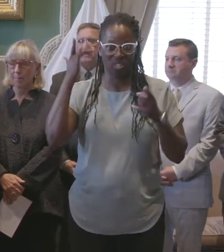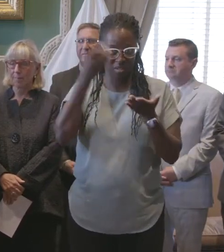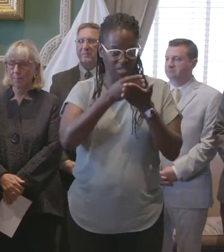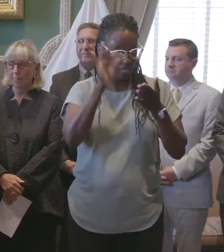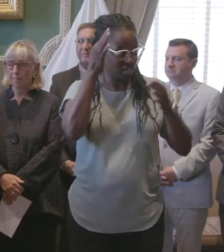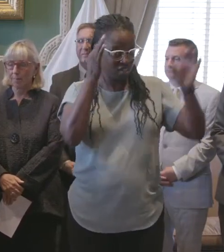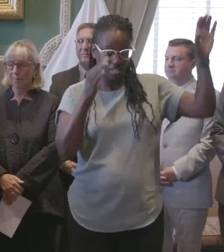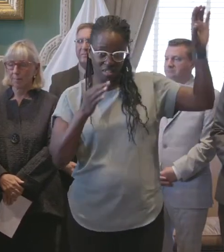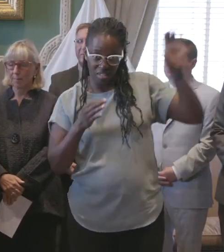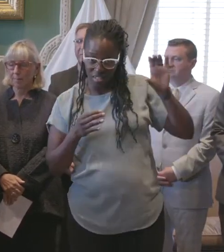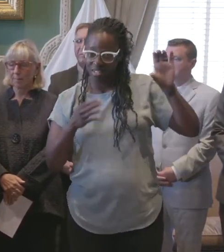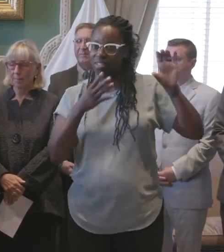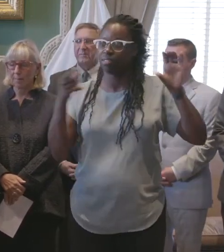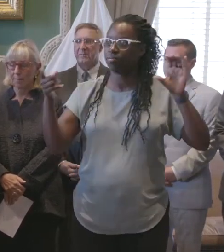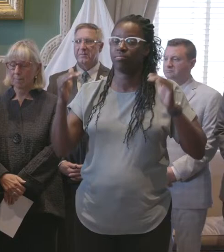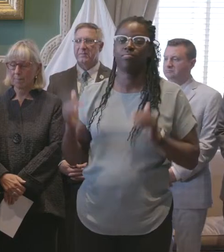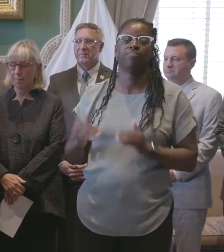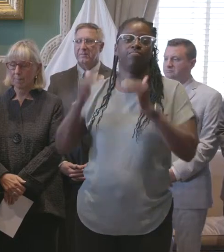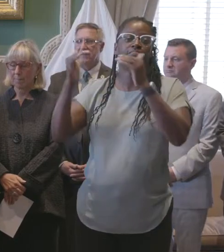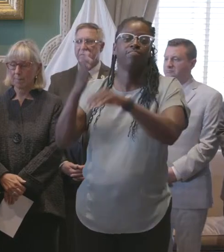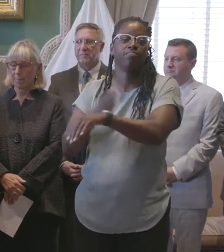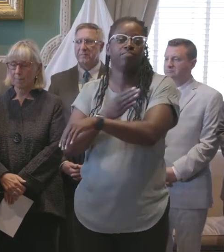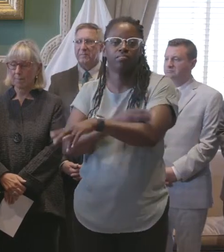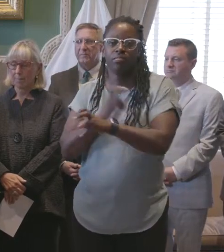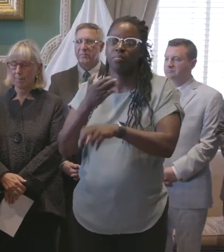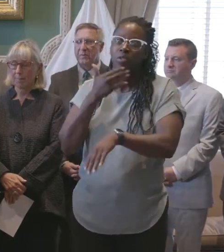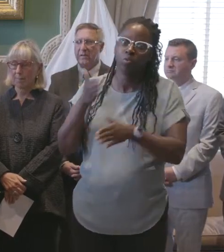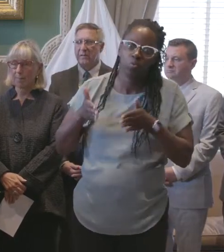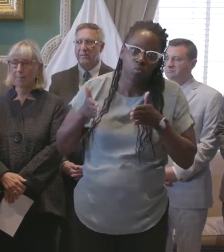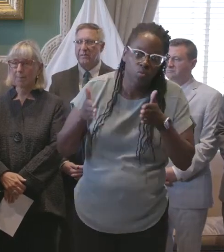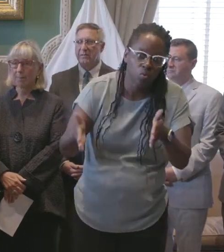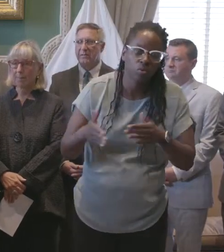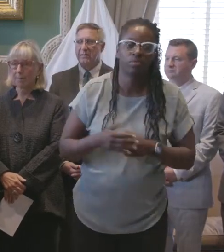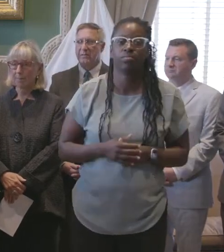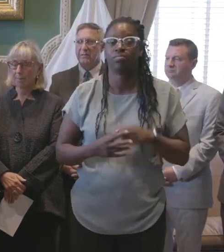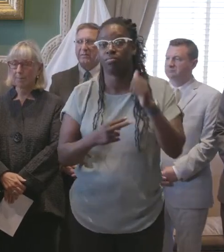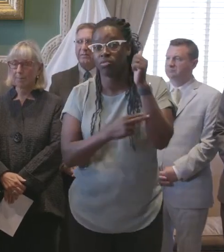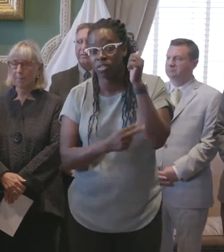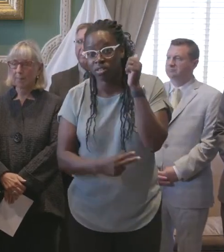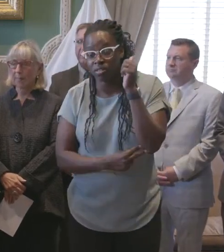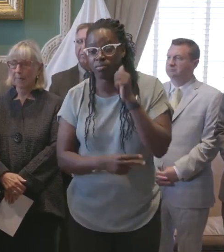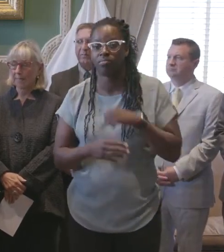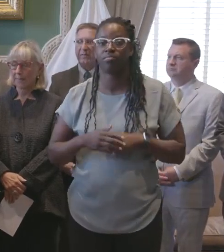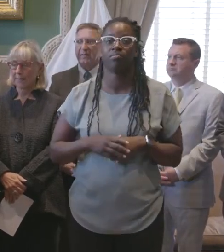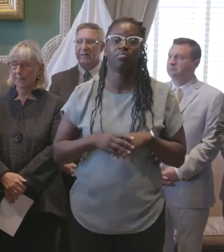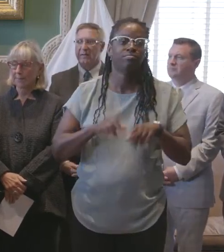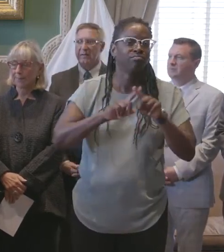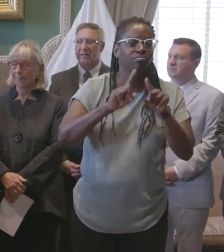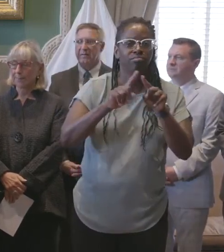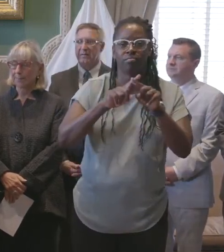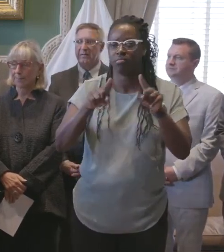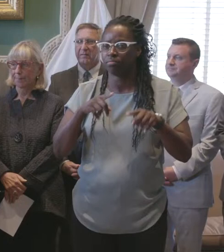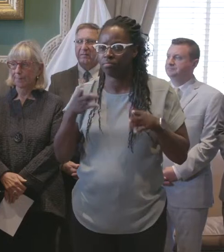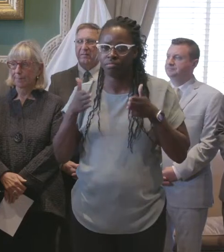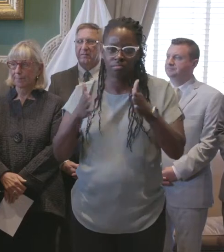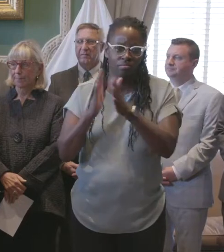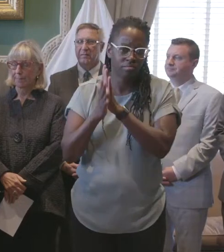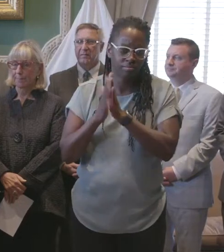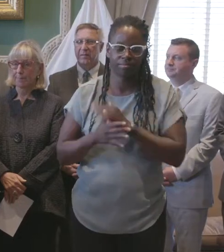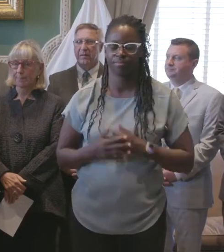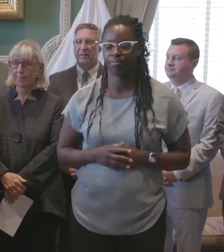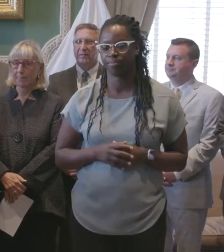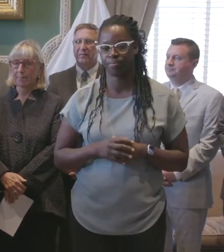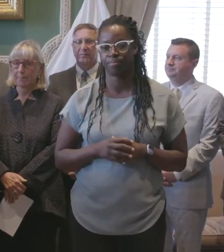infrastructure across Massachusetts. For the second year in a row, we're devoting a full 1% of the state budget to energy